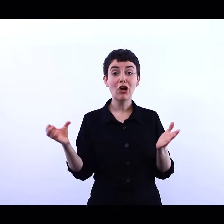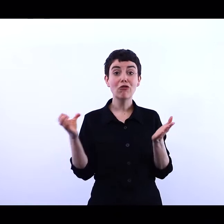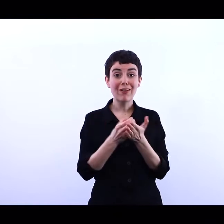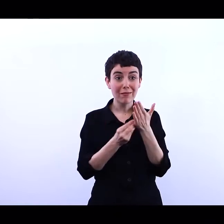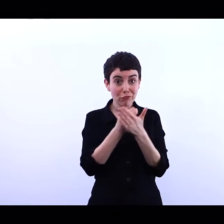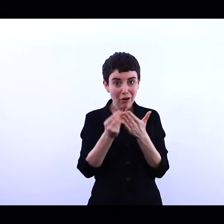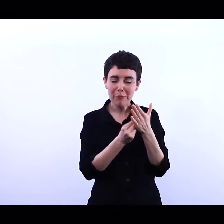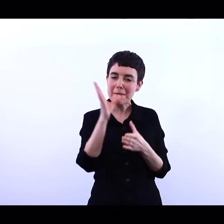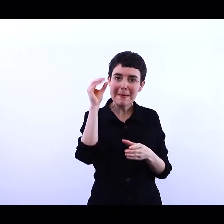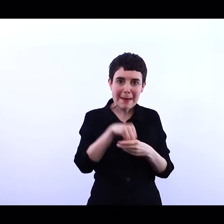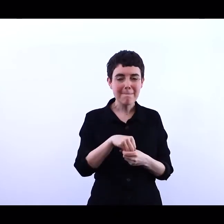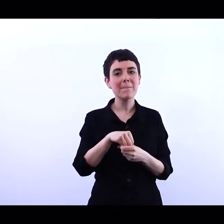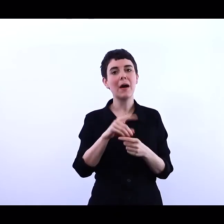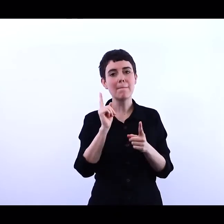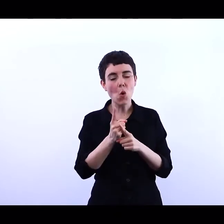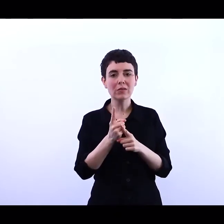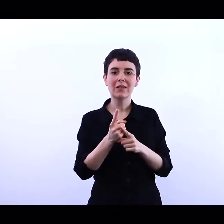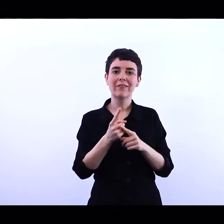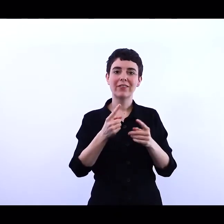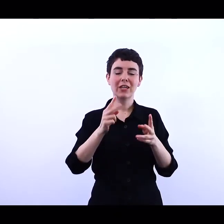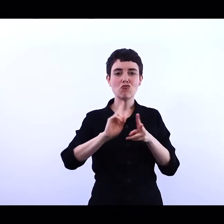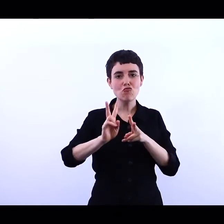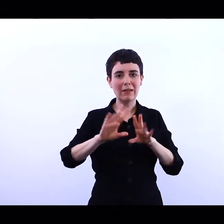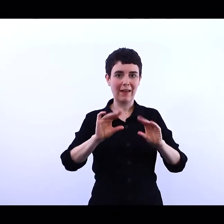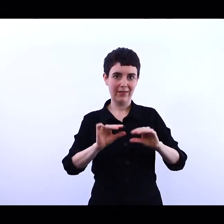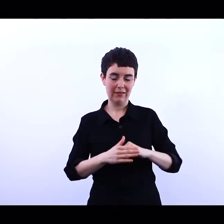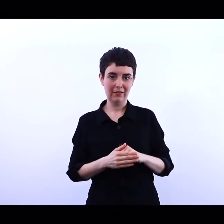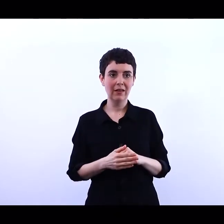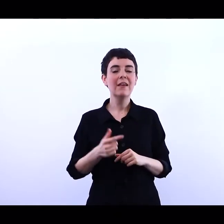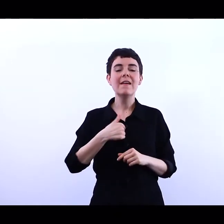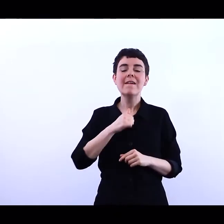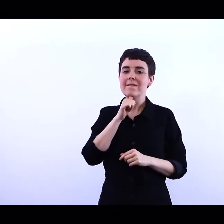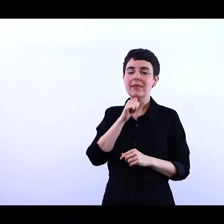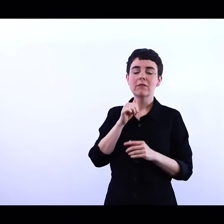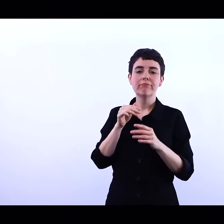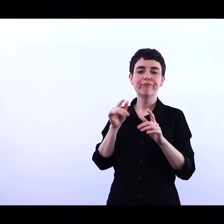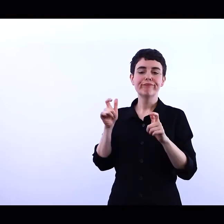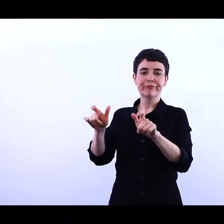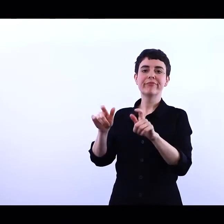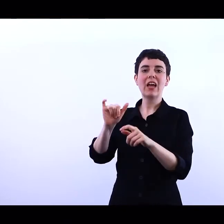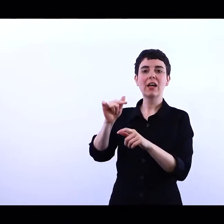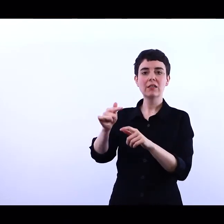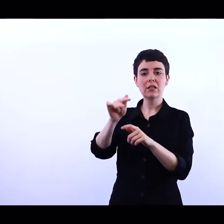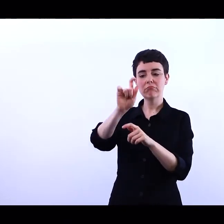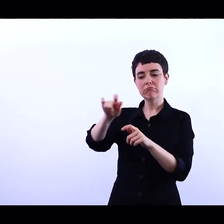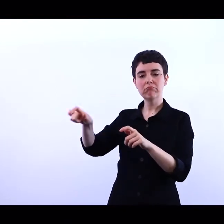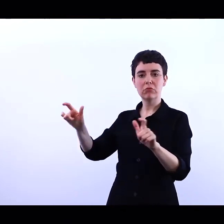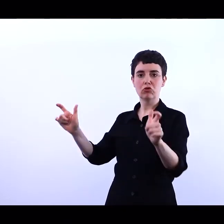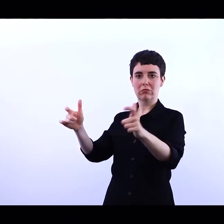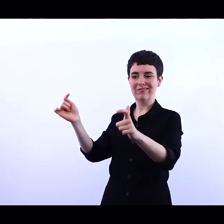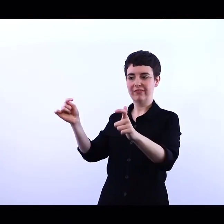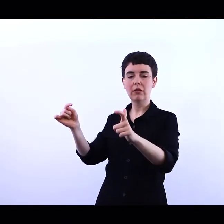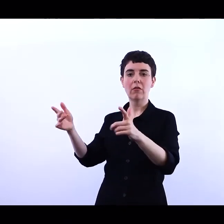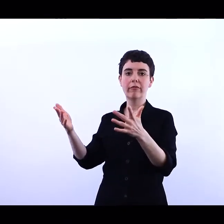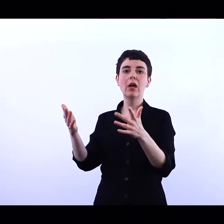description. I'm not interested in talking about IT staff when it is 2021 and very clearly